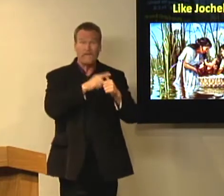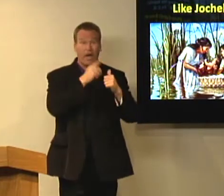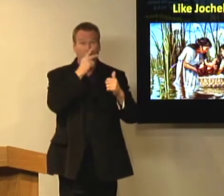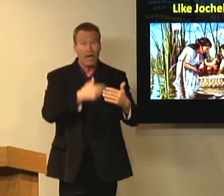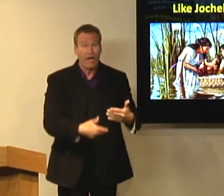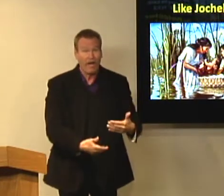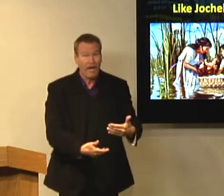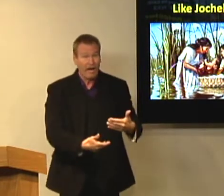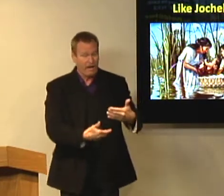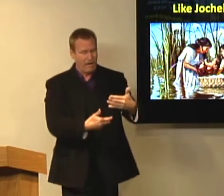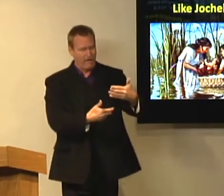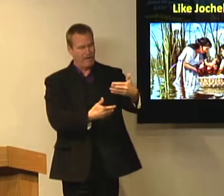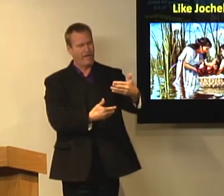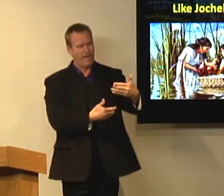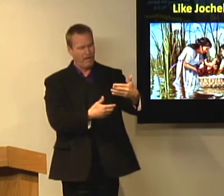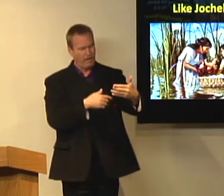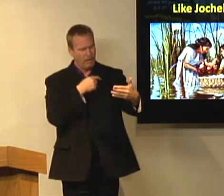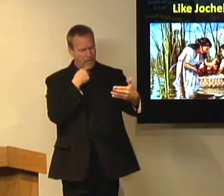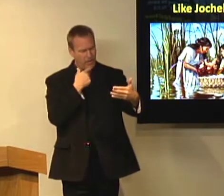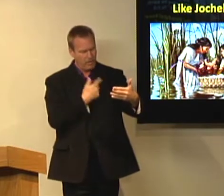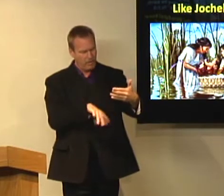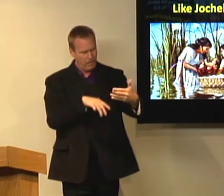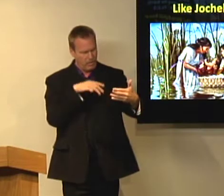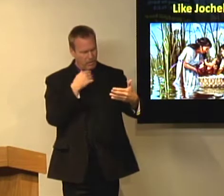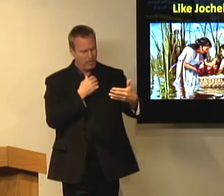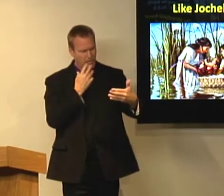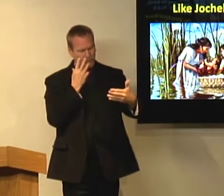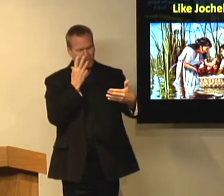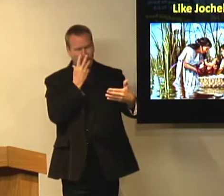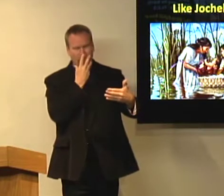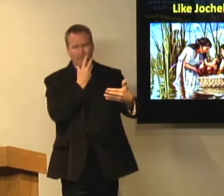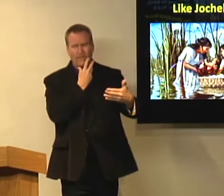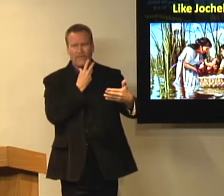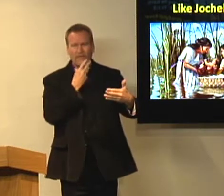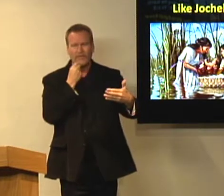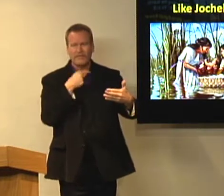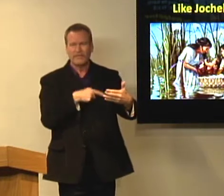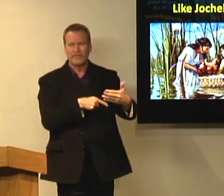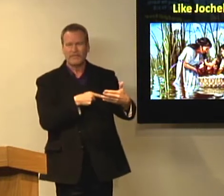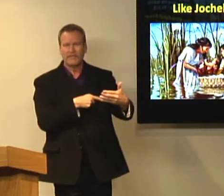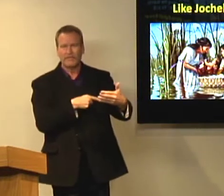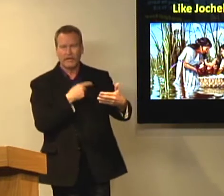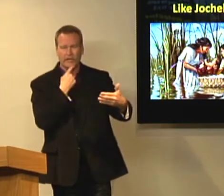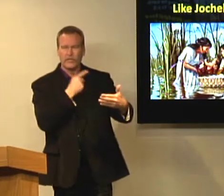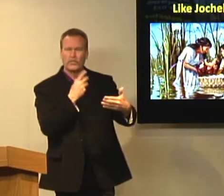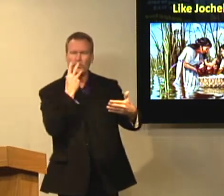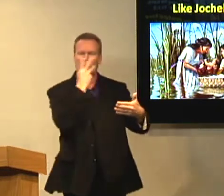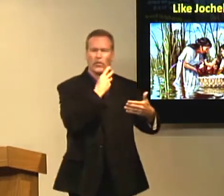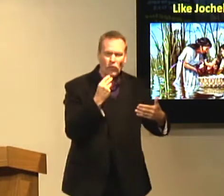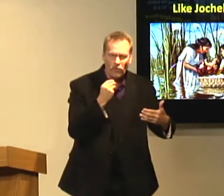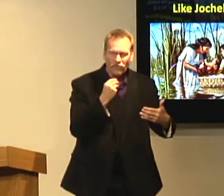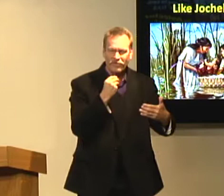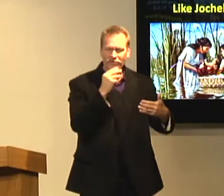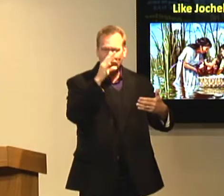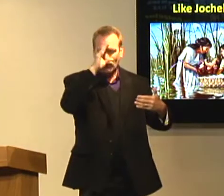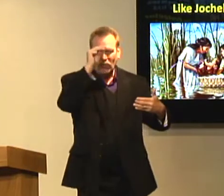kept their children. They hid them. And it talks about how Jacque Abed saw Moses, that he was a